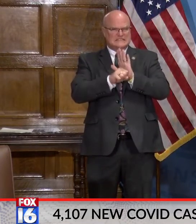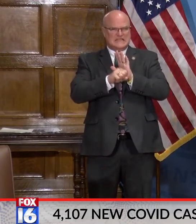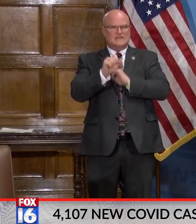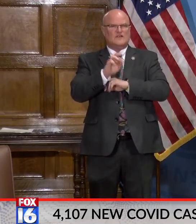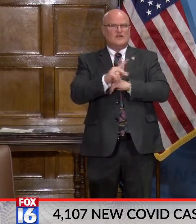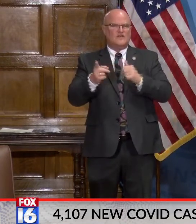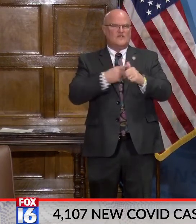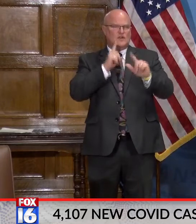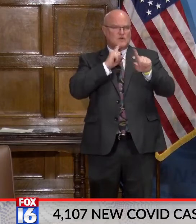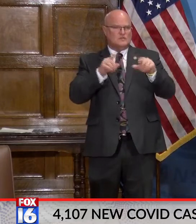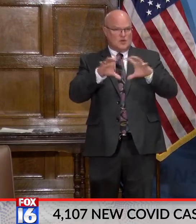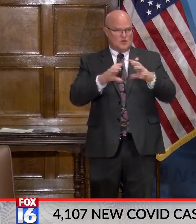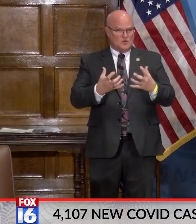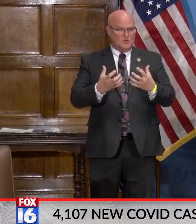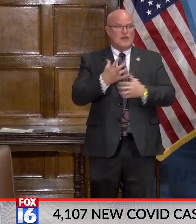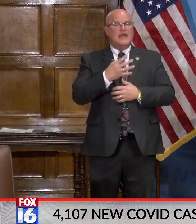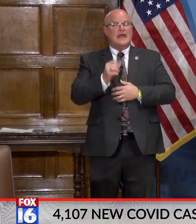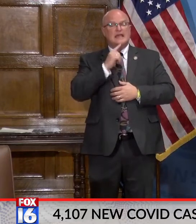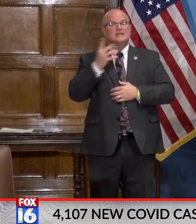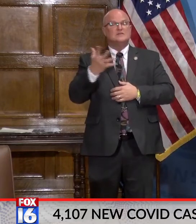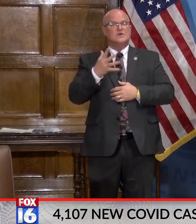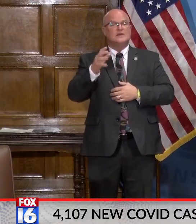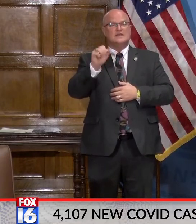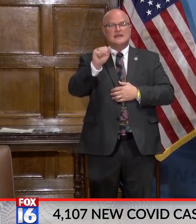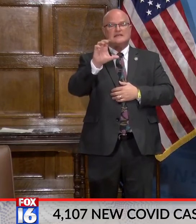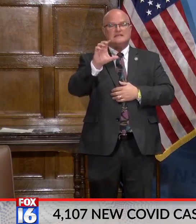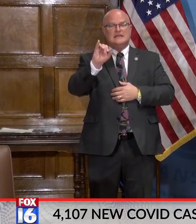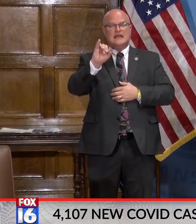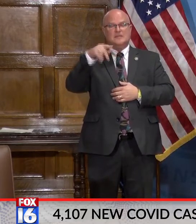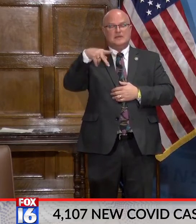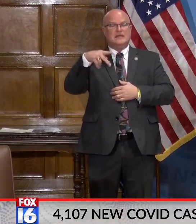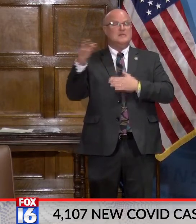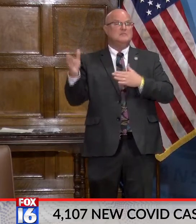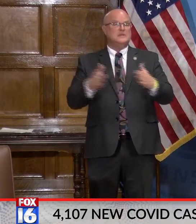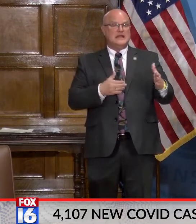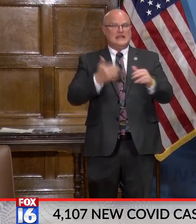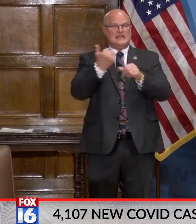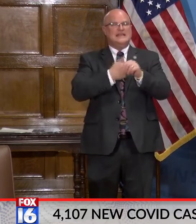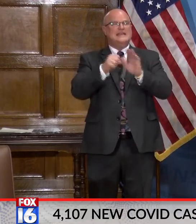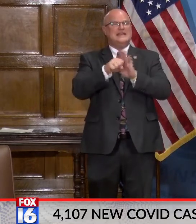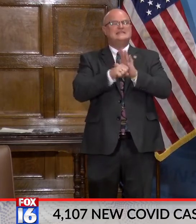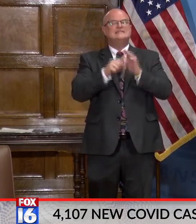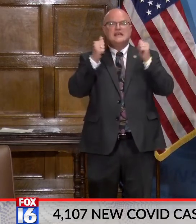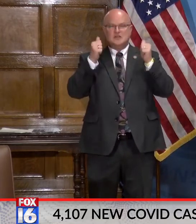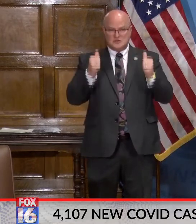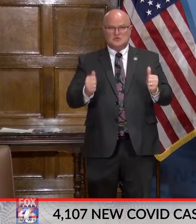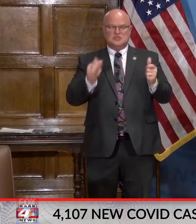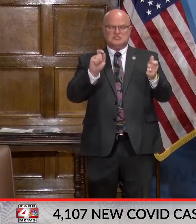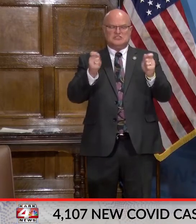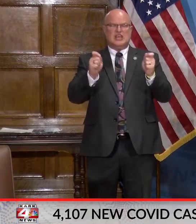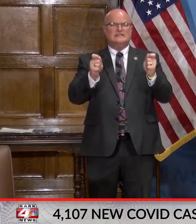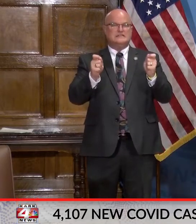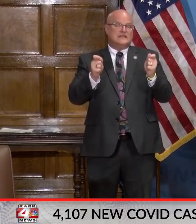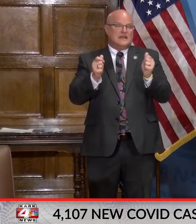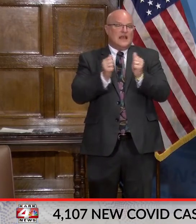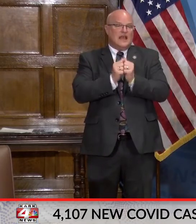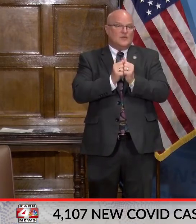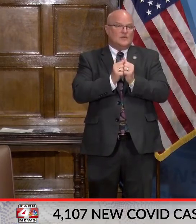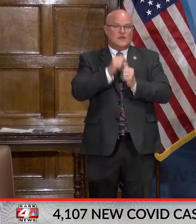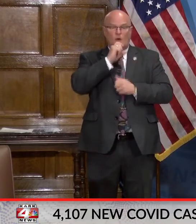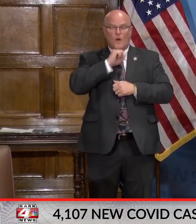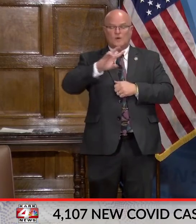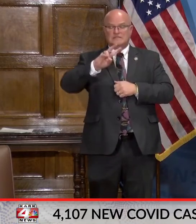first responder group, and it is what the ACIP planned, that each state could go ahead and change it. And again, with regard to the